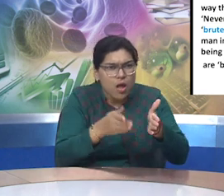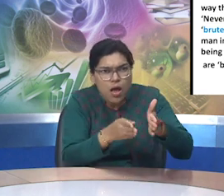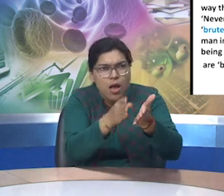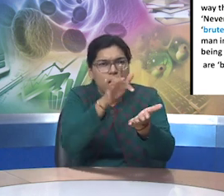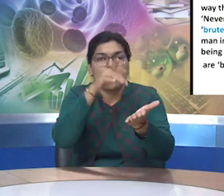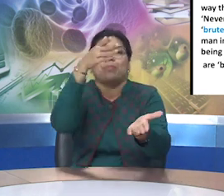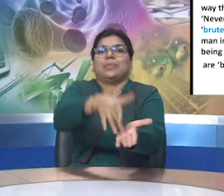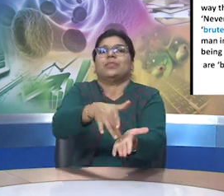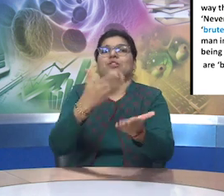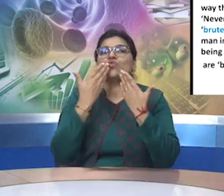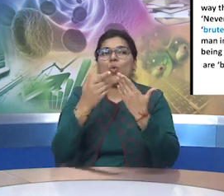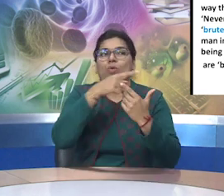through the crowd